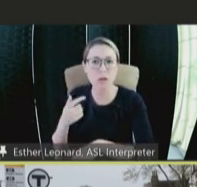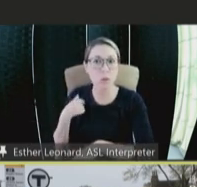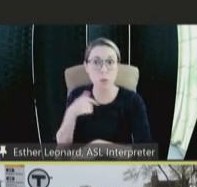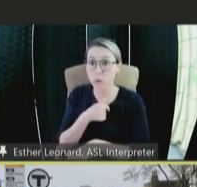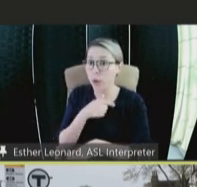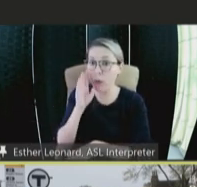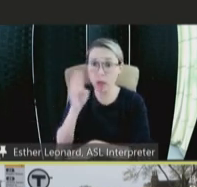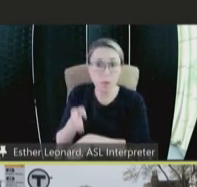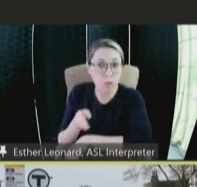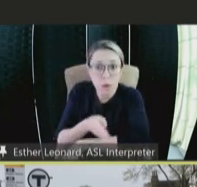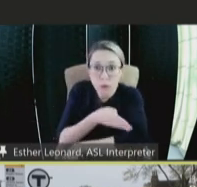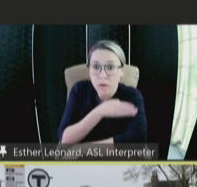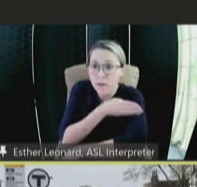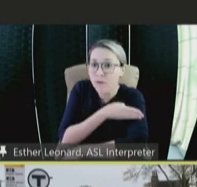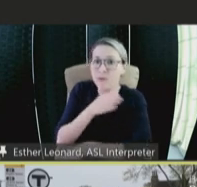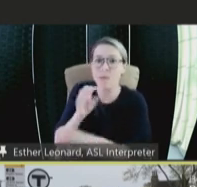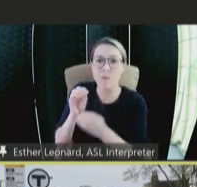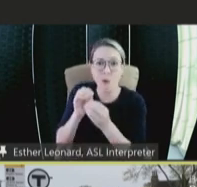we finalize the map.